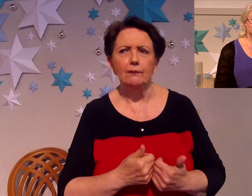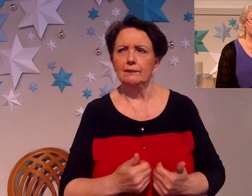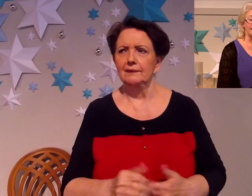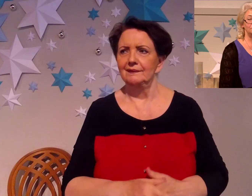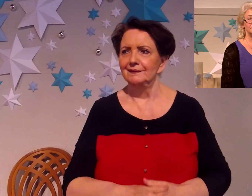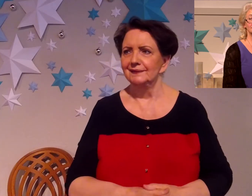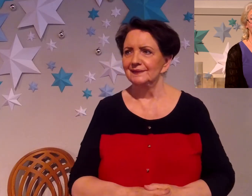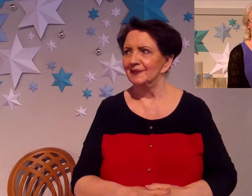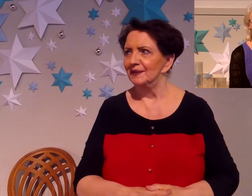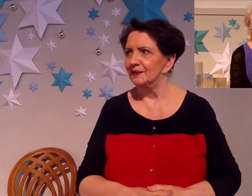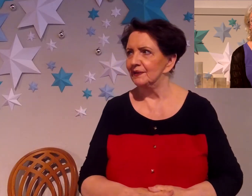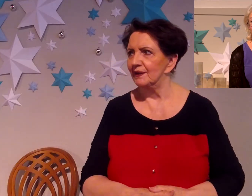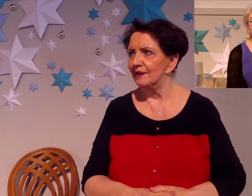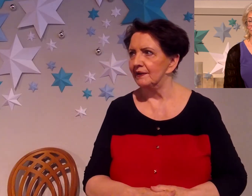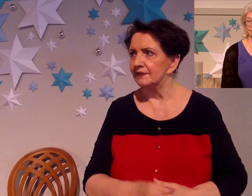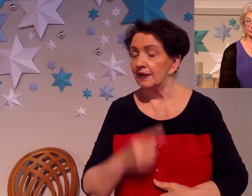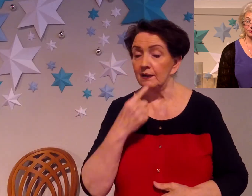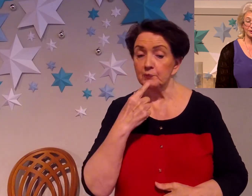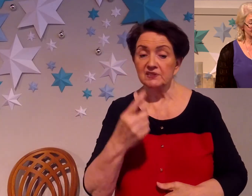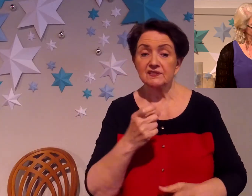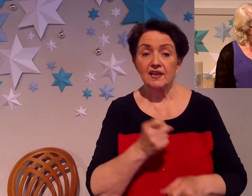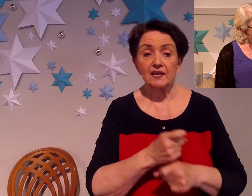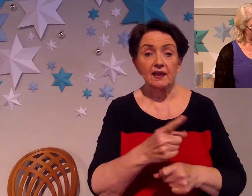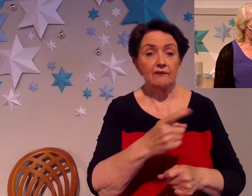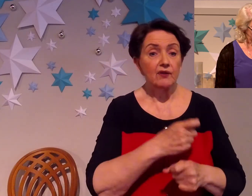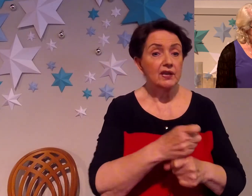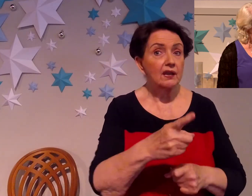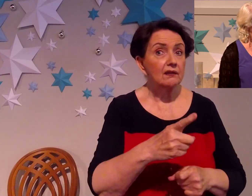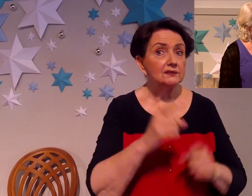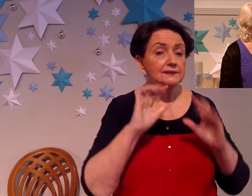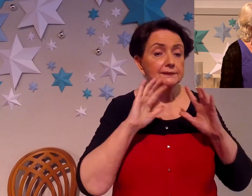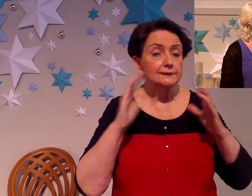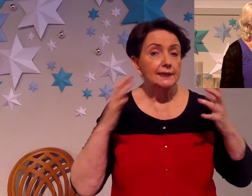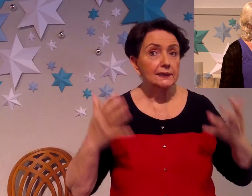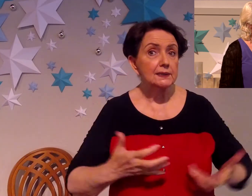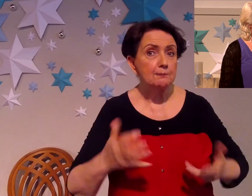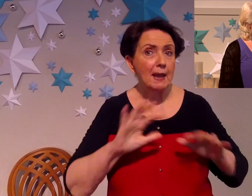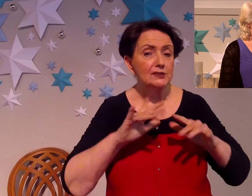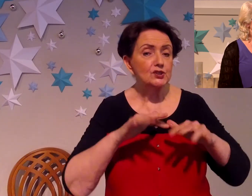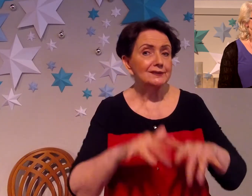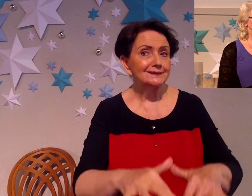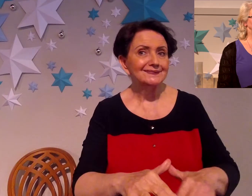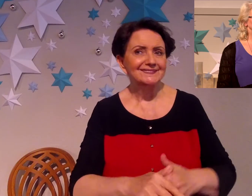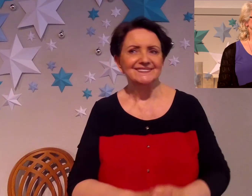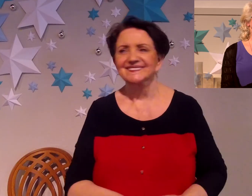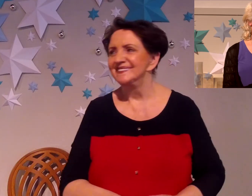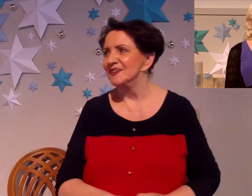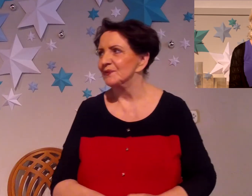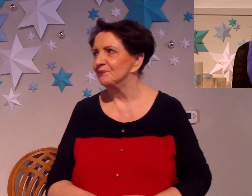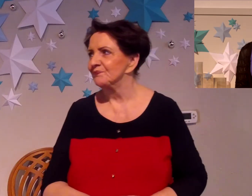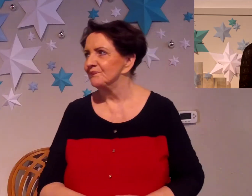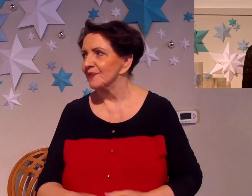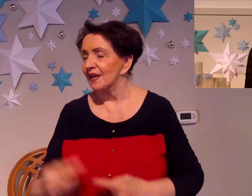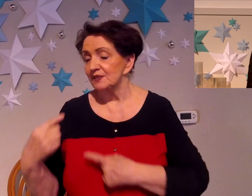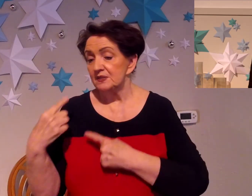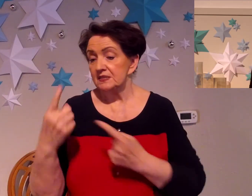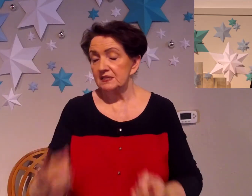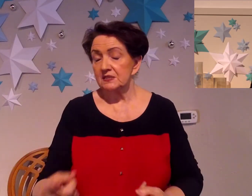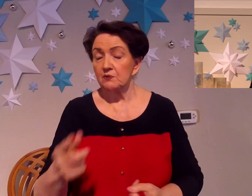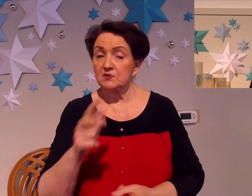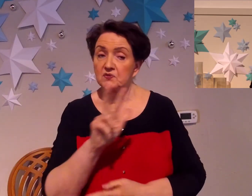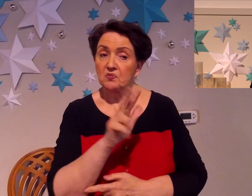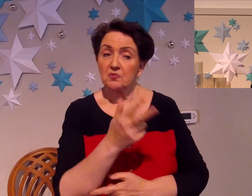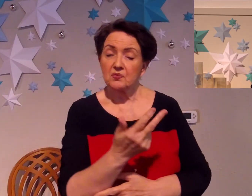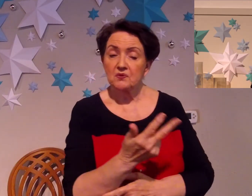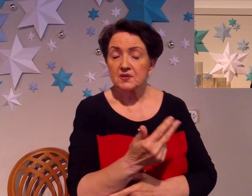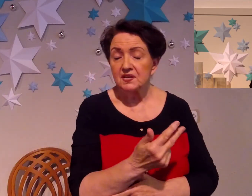I said what I had been saying every year up until that point. It's Santa magic. From the time he was 13 until the time he was